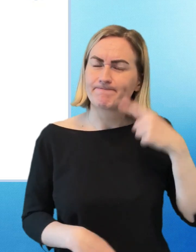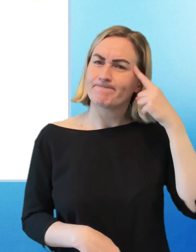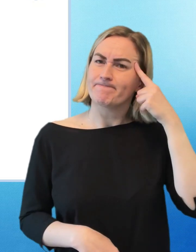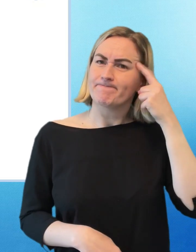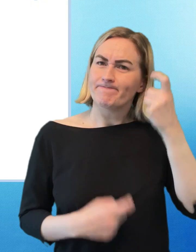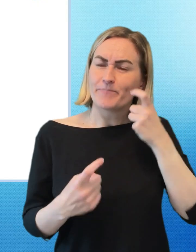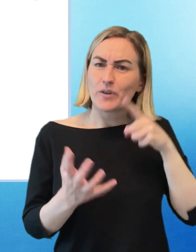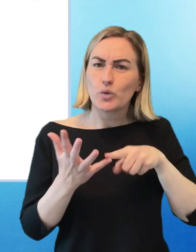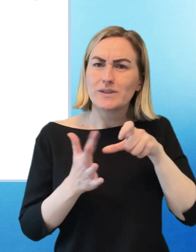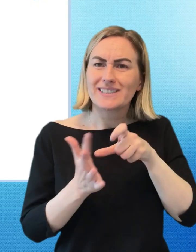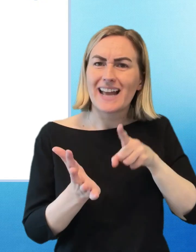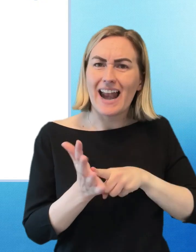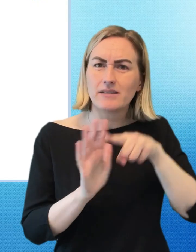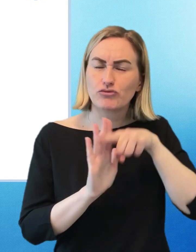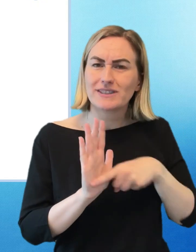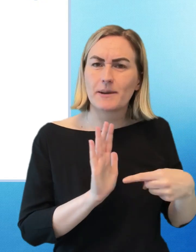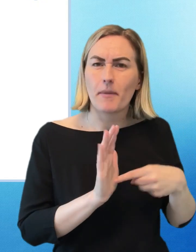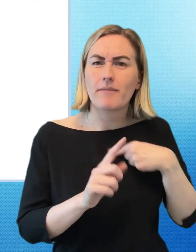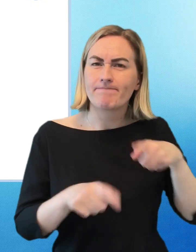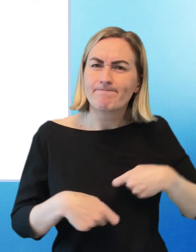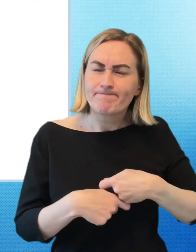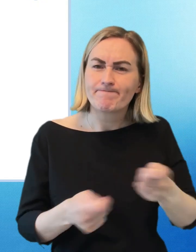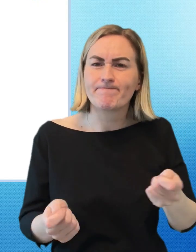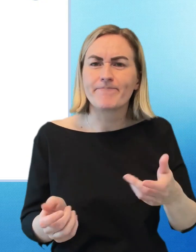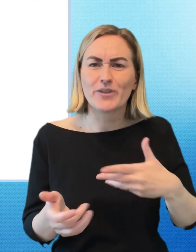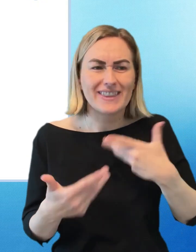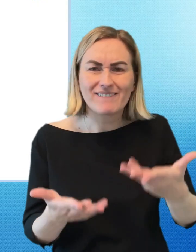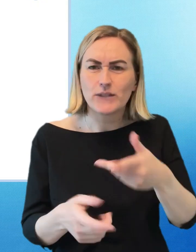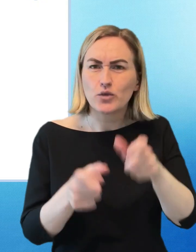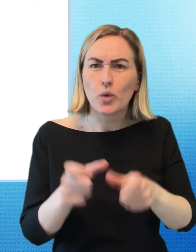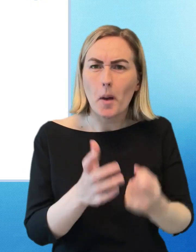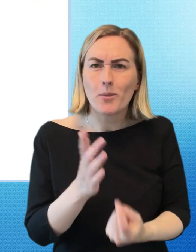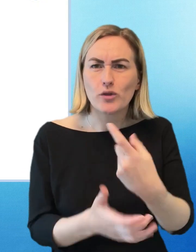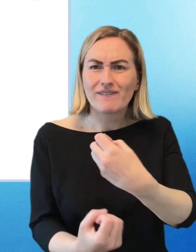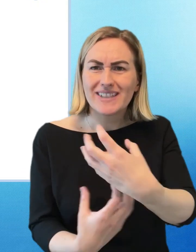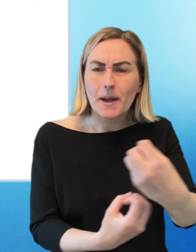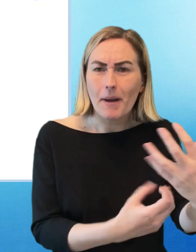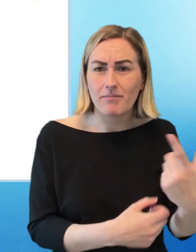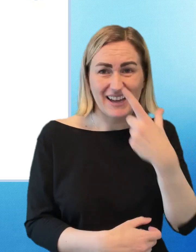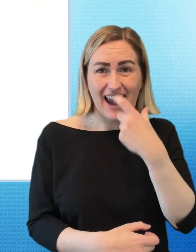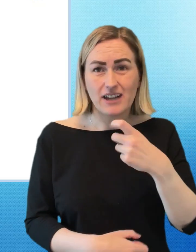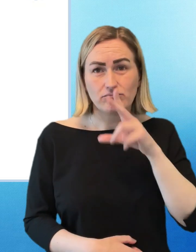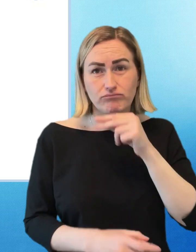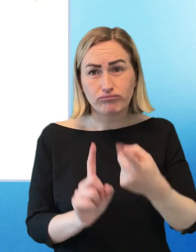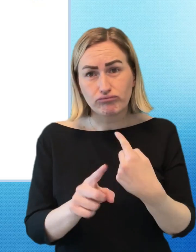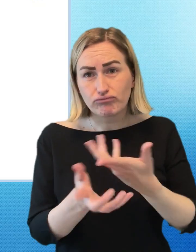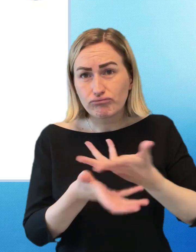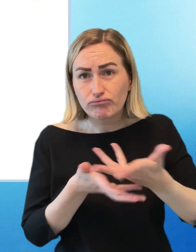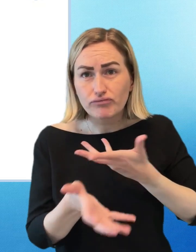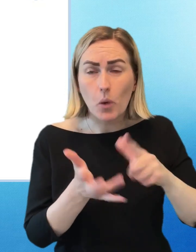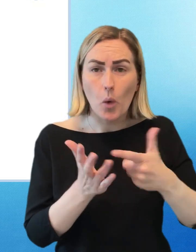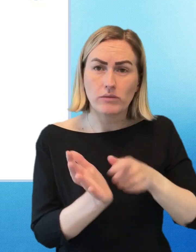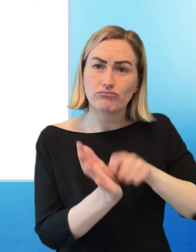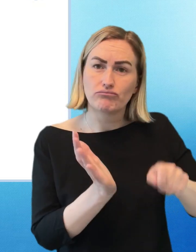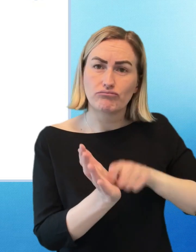what they had learned. So we gave students an opportunity to feedback either using voice reflections, by speaking to us, or by writing